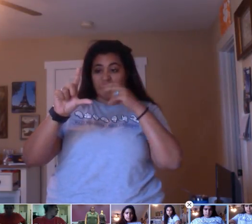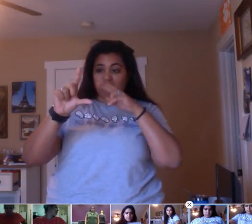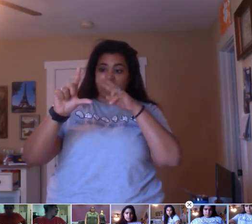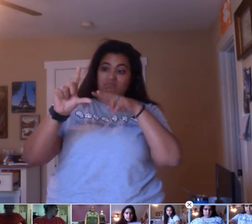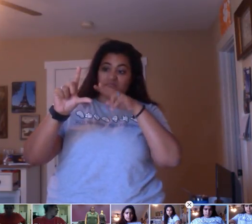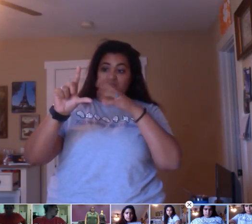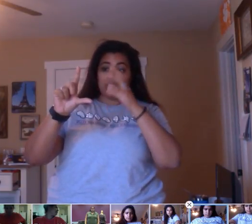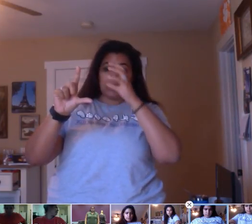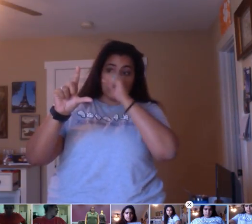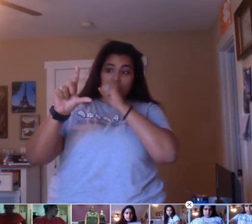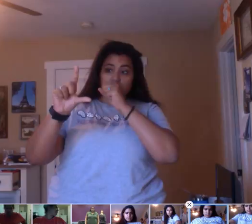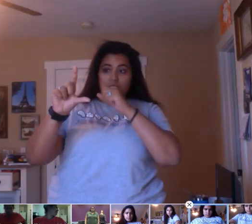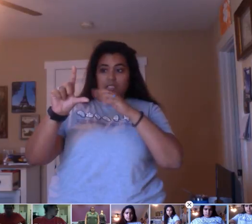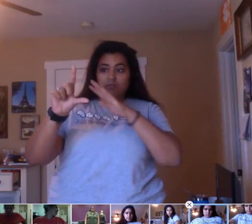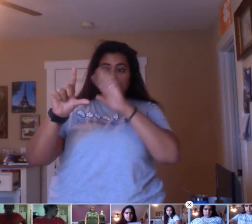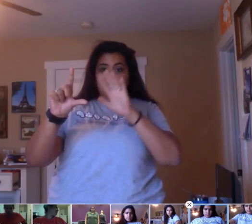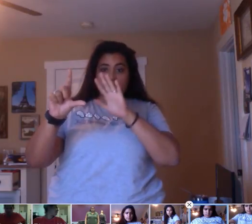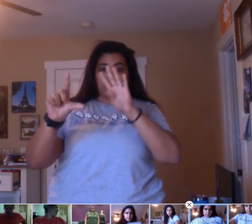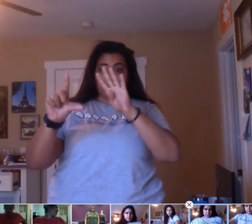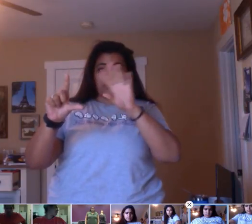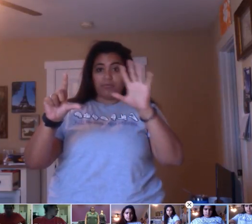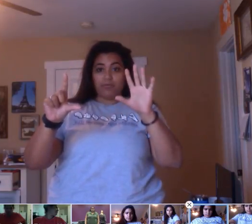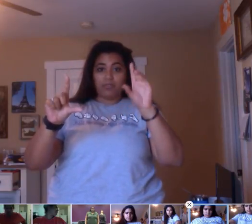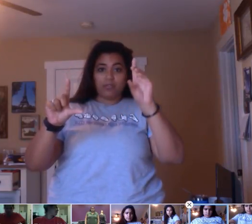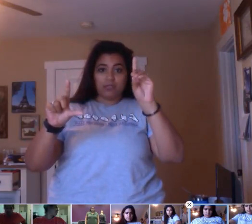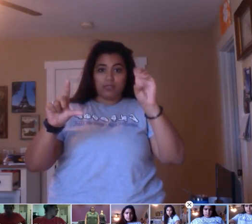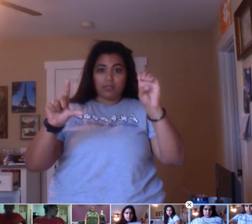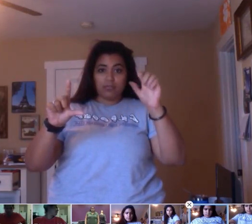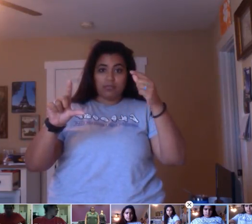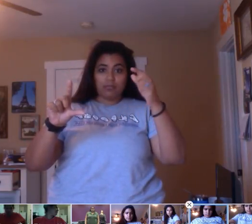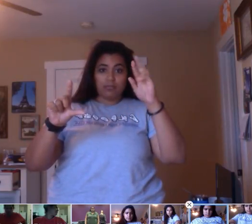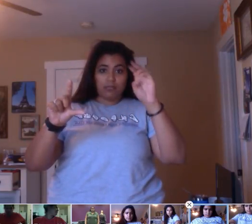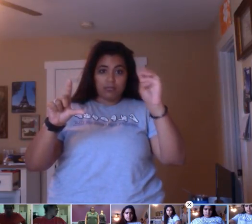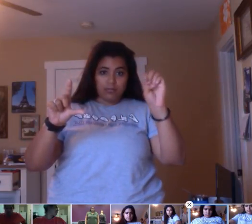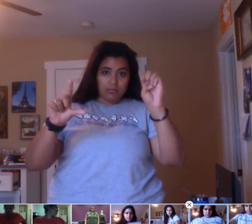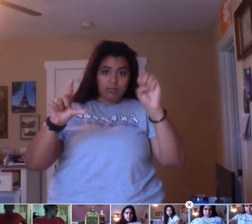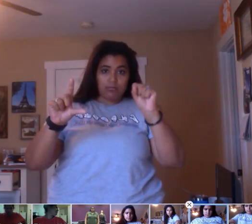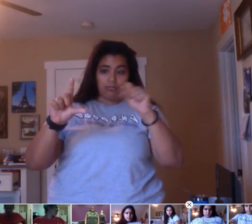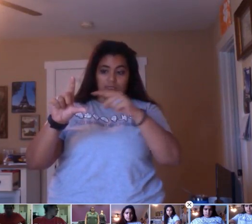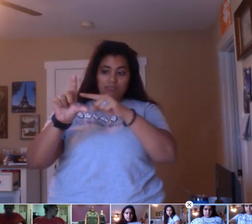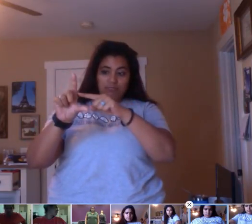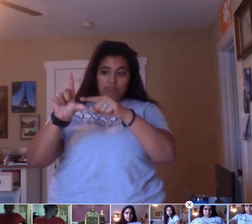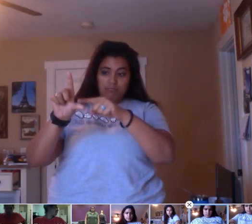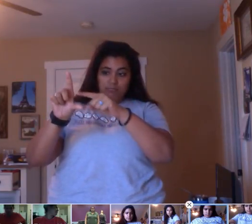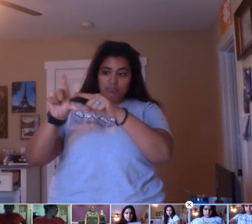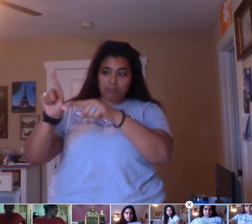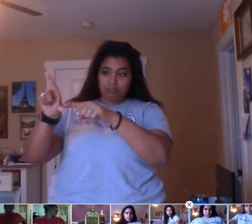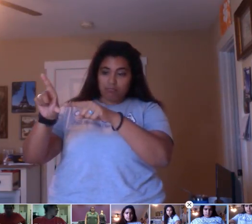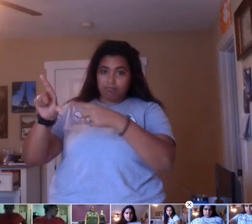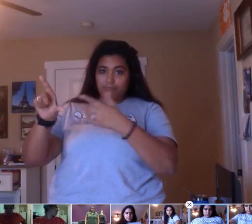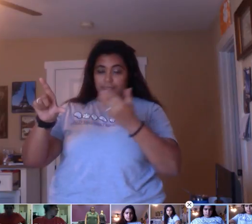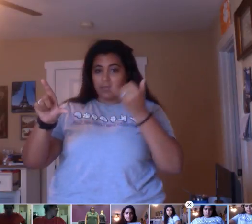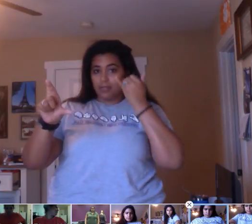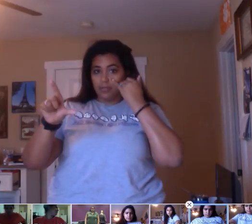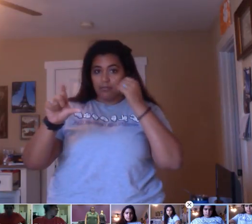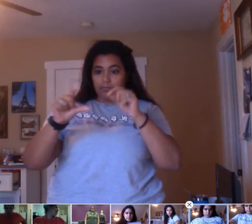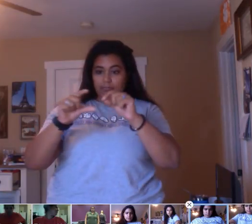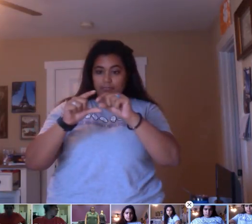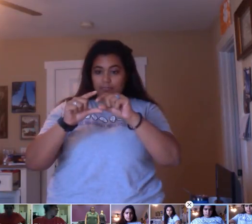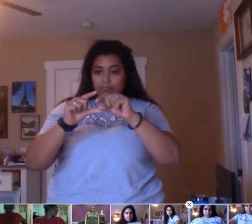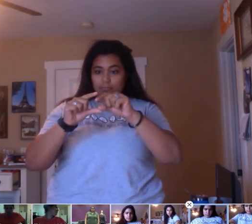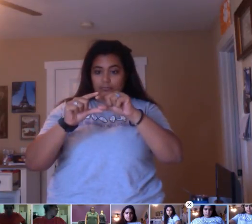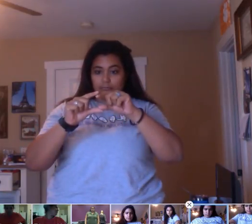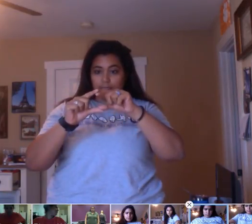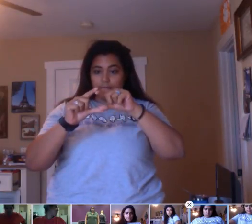So how do you know what the size of an angle is? I'll guess probably 45 degrees here.